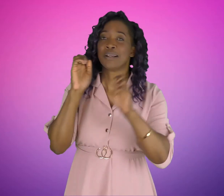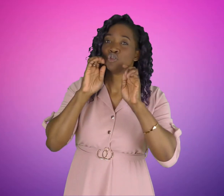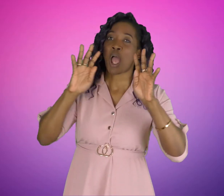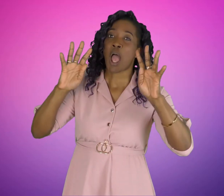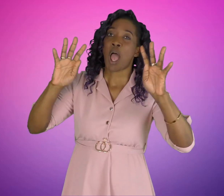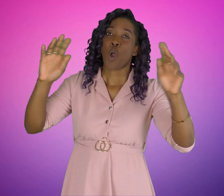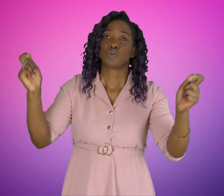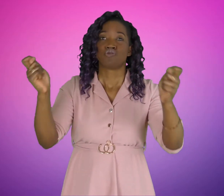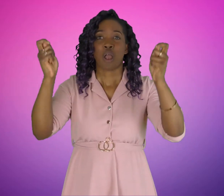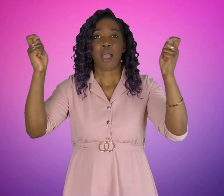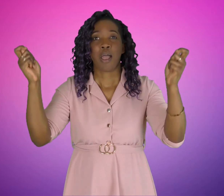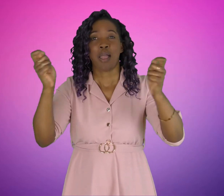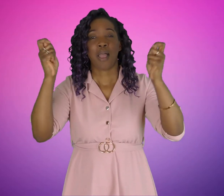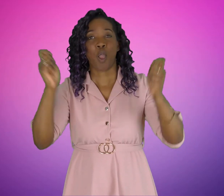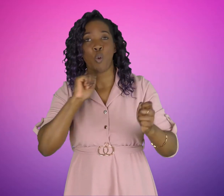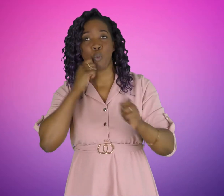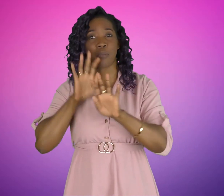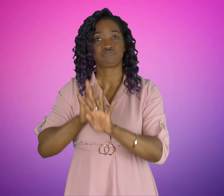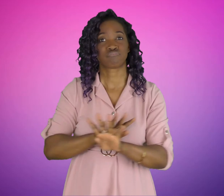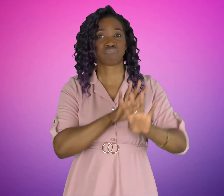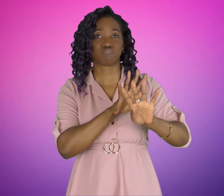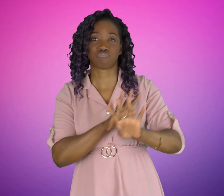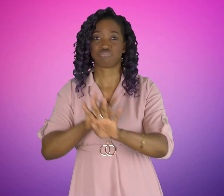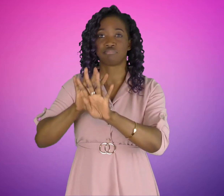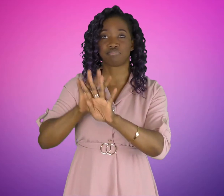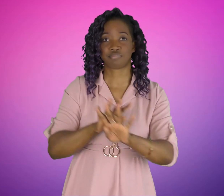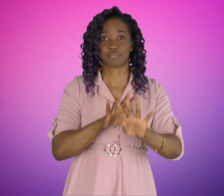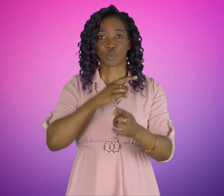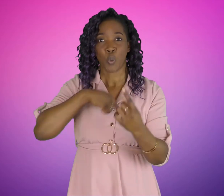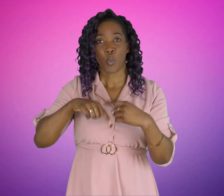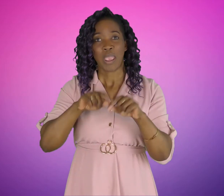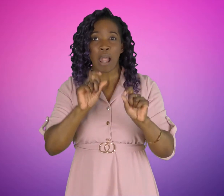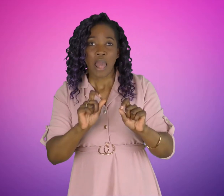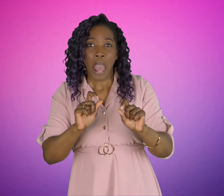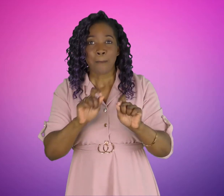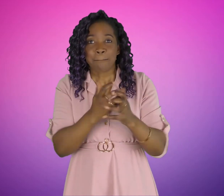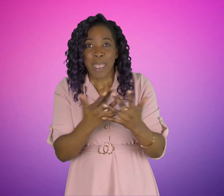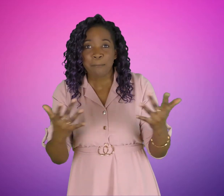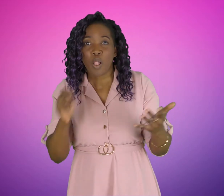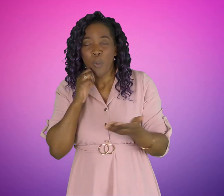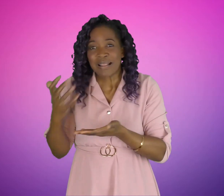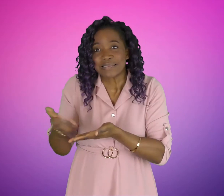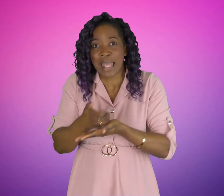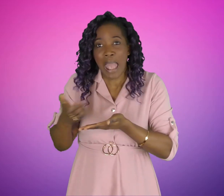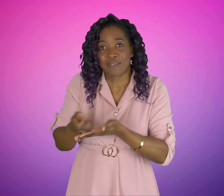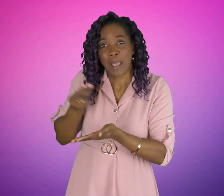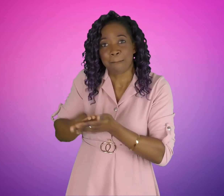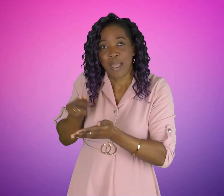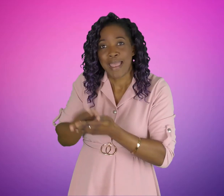an excuse for a smile and a wave, who needs their own home or a minimum wage. There's going to be a parade. There was